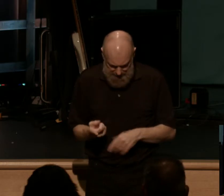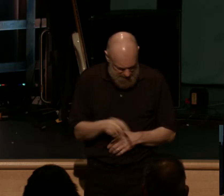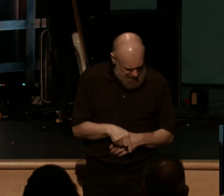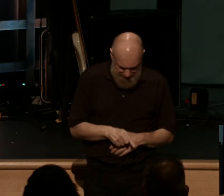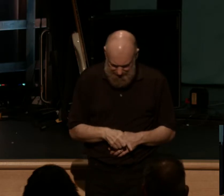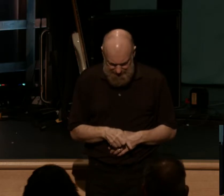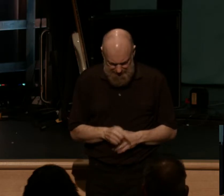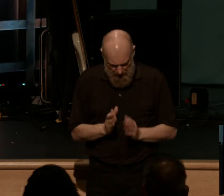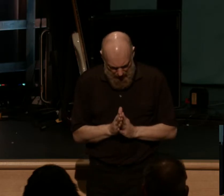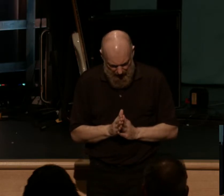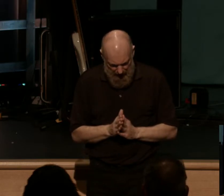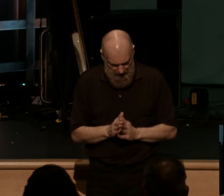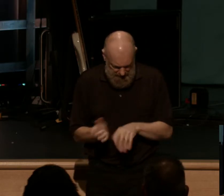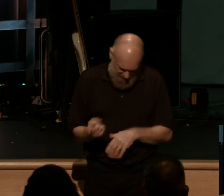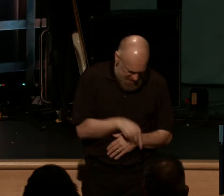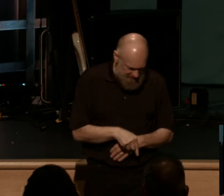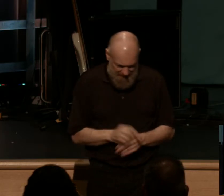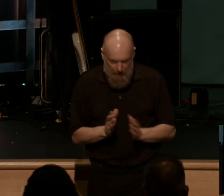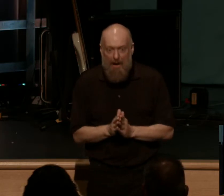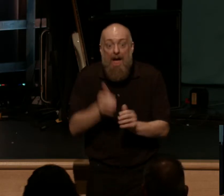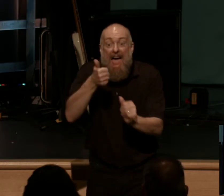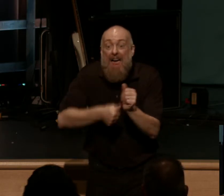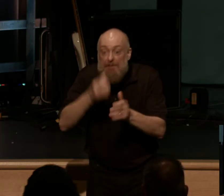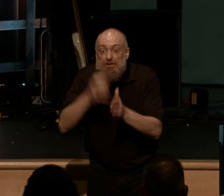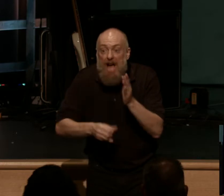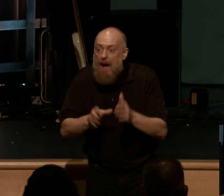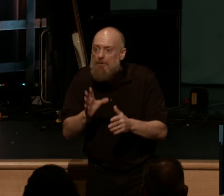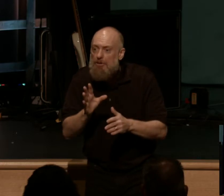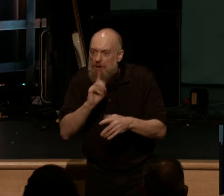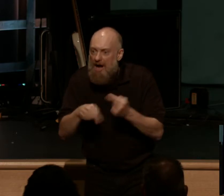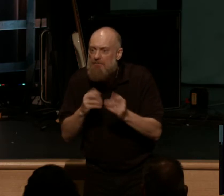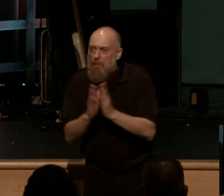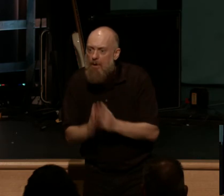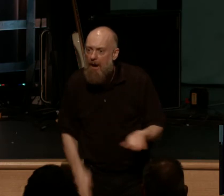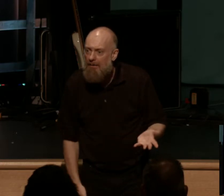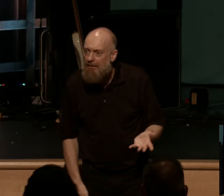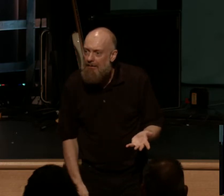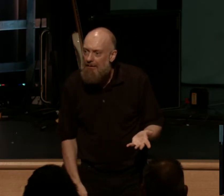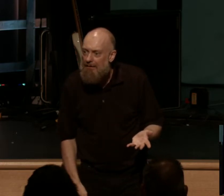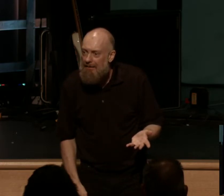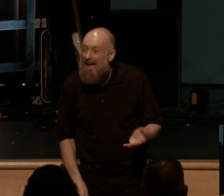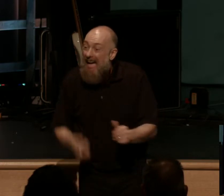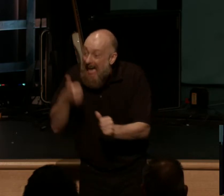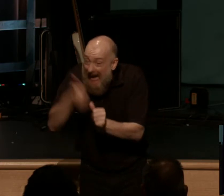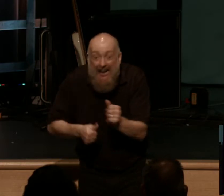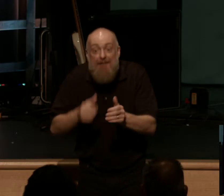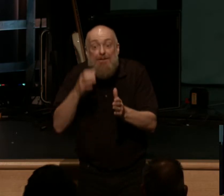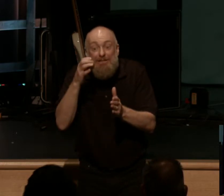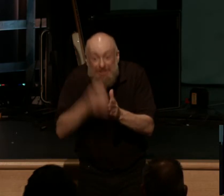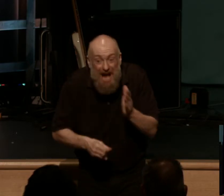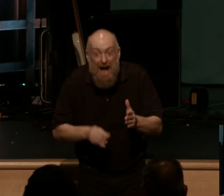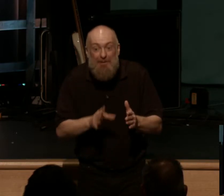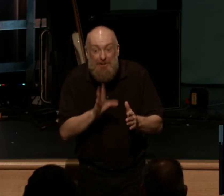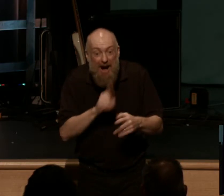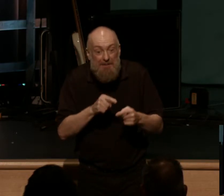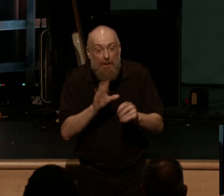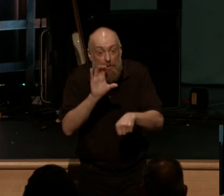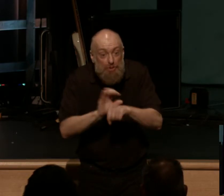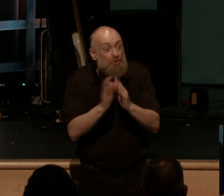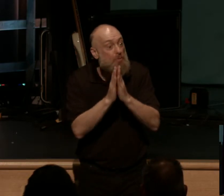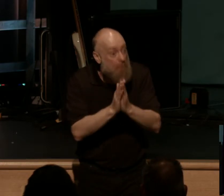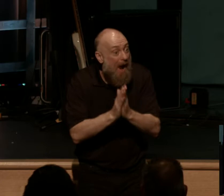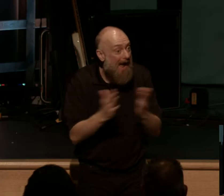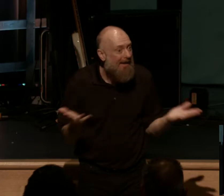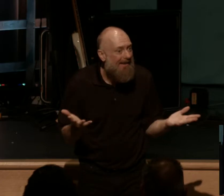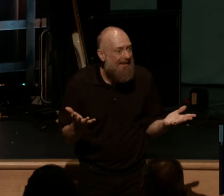church prayed and prayed and prayed and prayed and prayed. There's barely a chapter that goes by without the church praying in some form